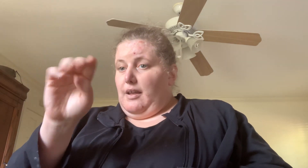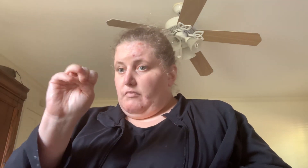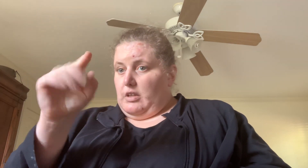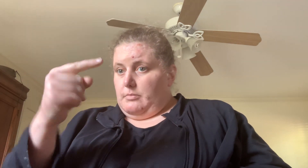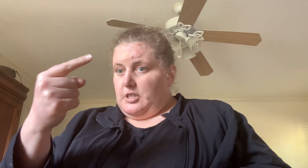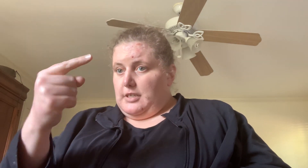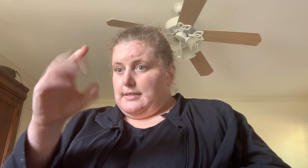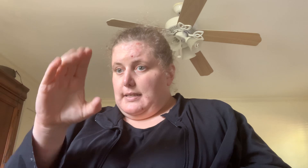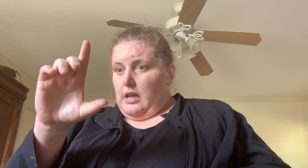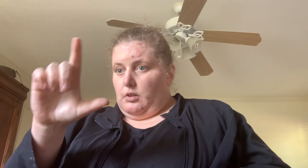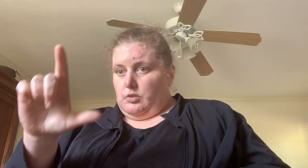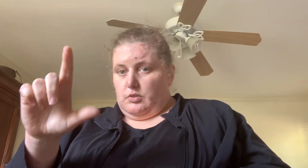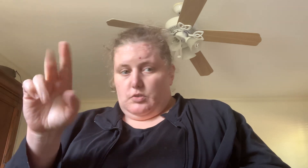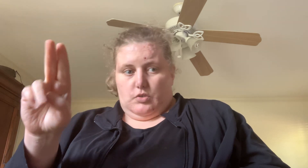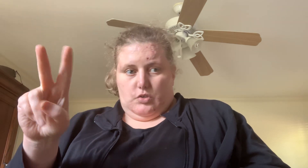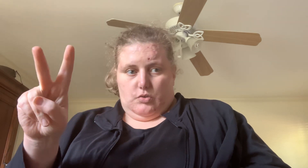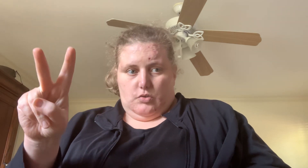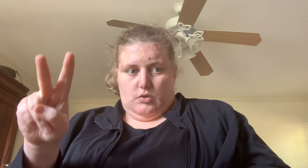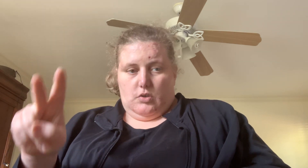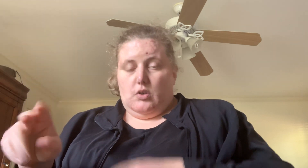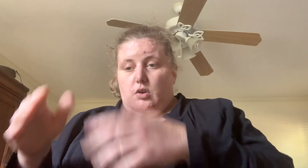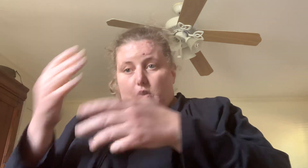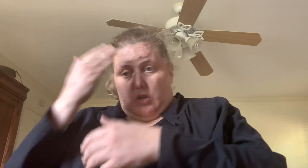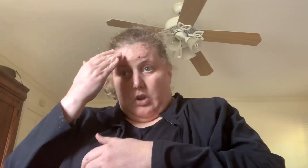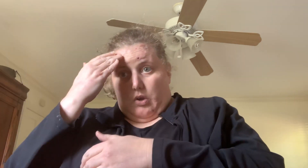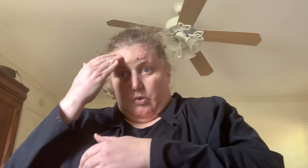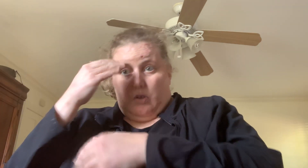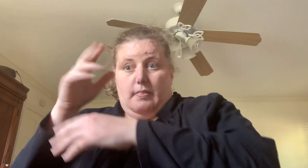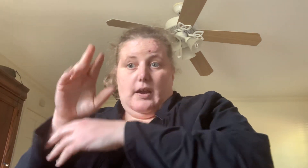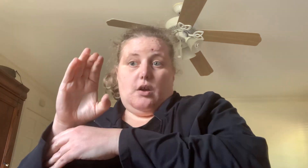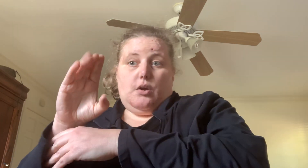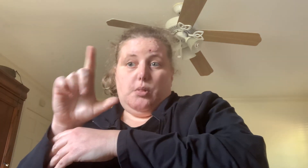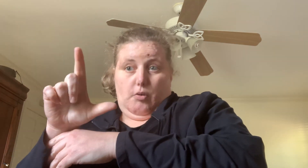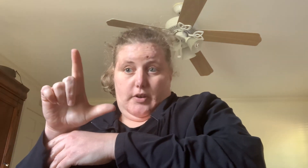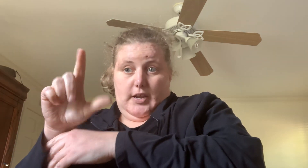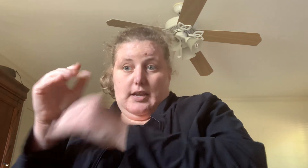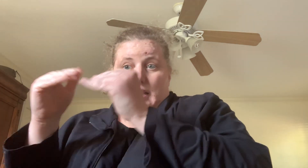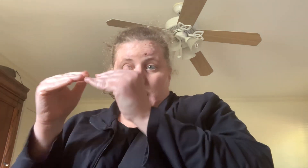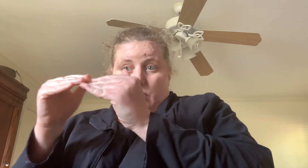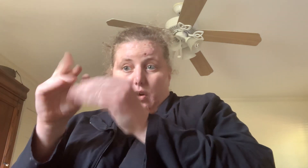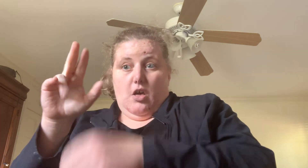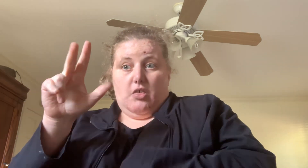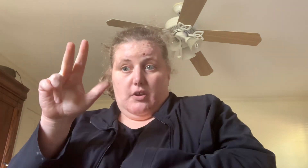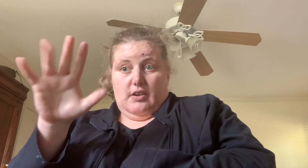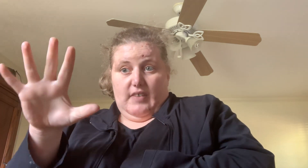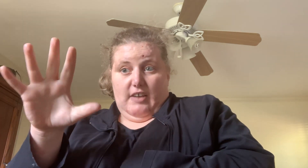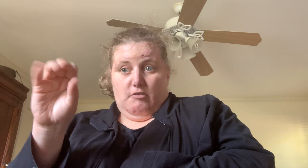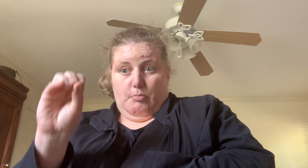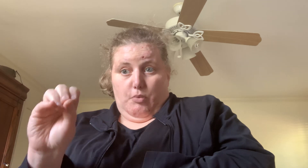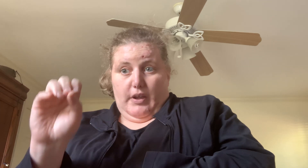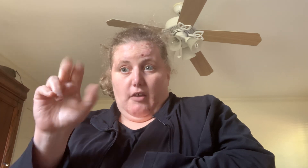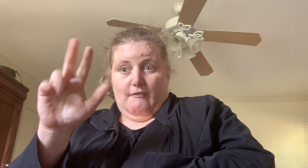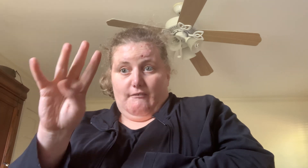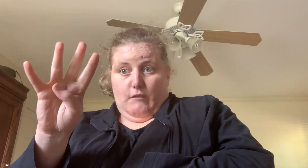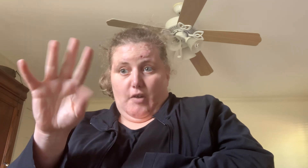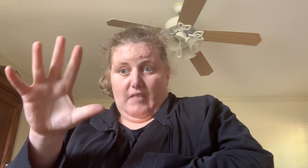We know that chlorine is 35.453, and magnesium